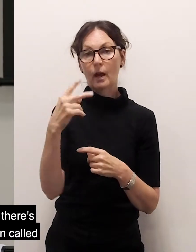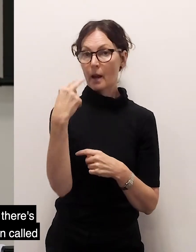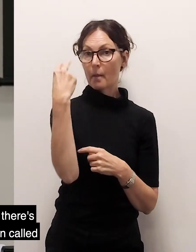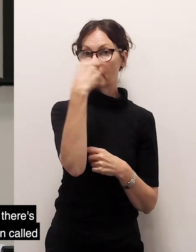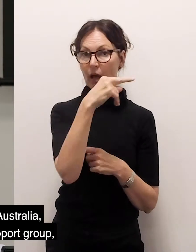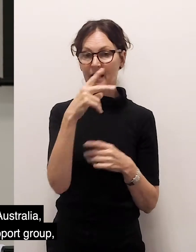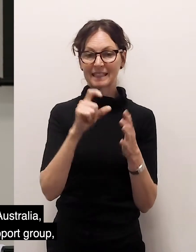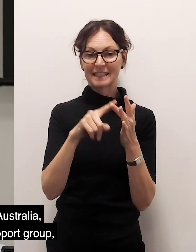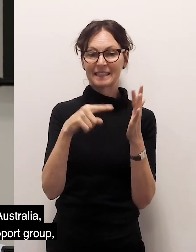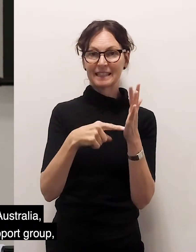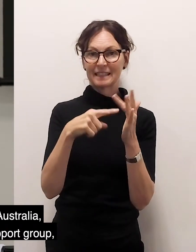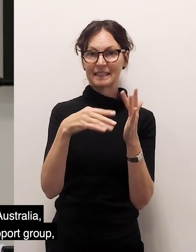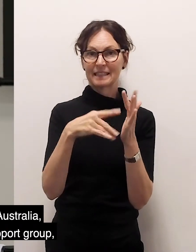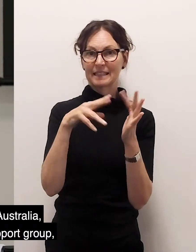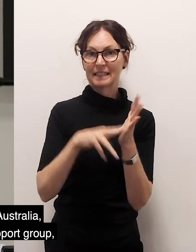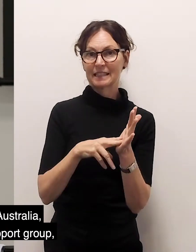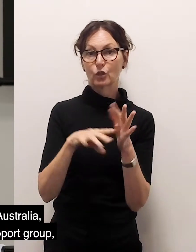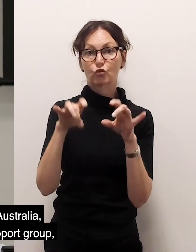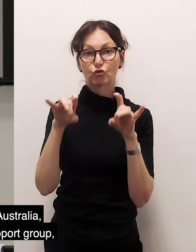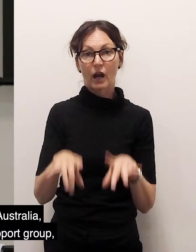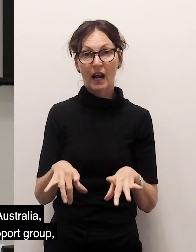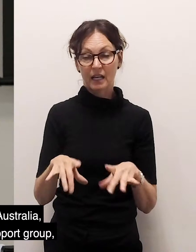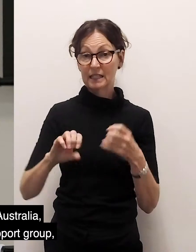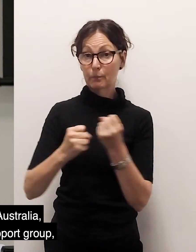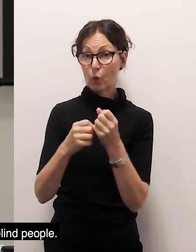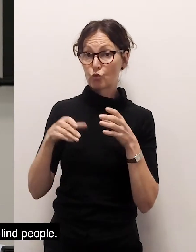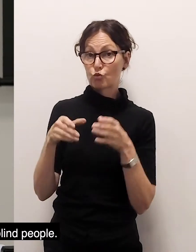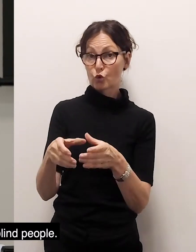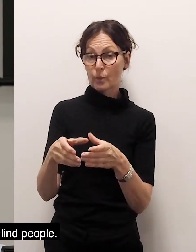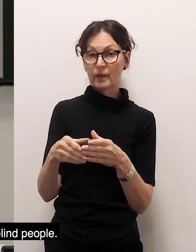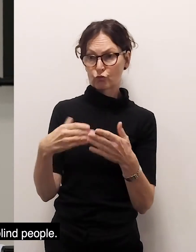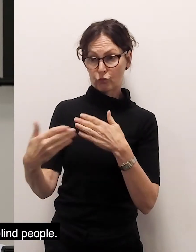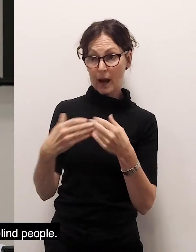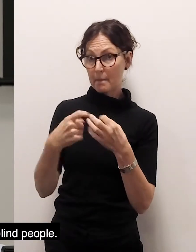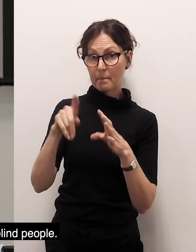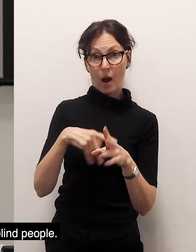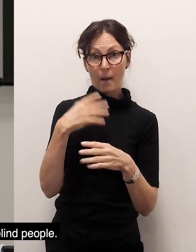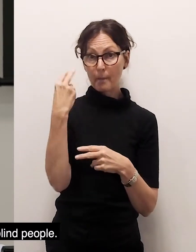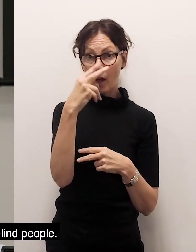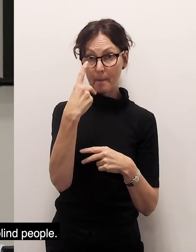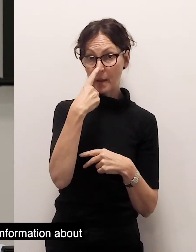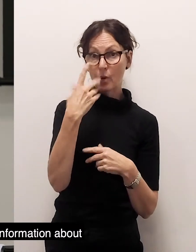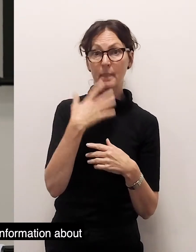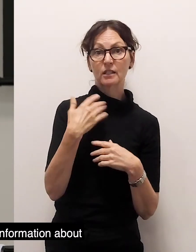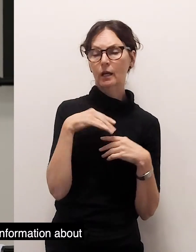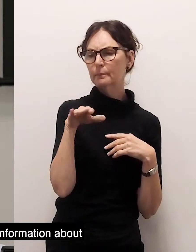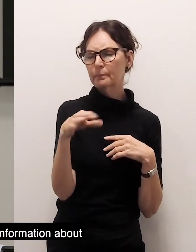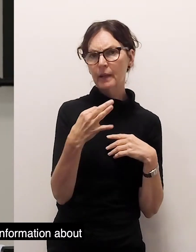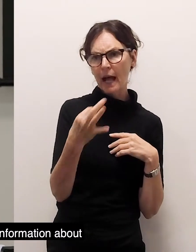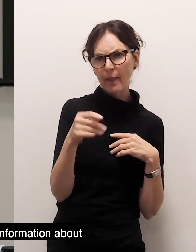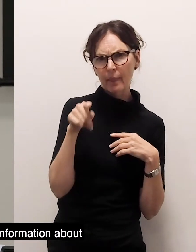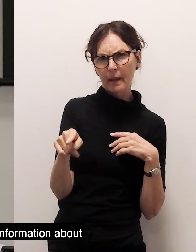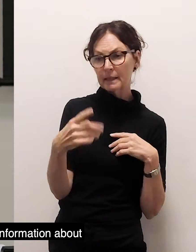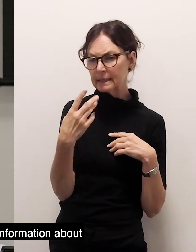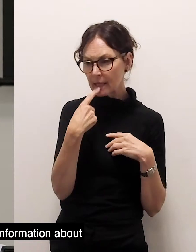there's an organisation called Blind Citizens Australia. They're a peer support group. So they're run by blind people. I can go there